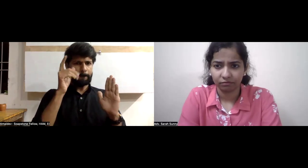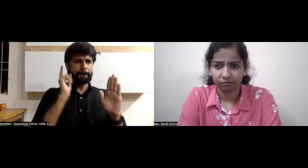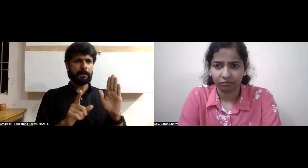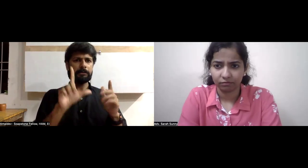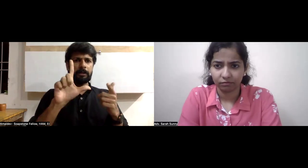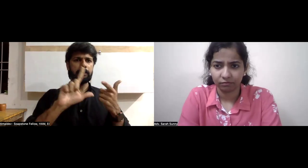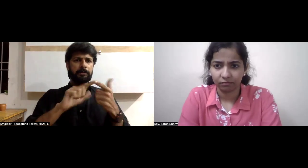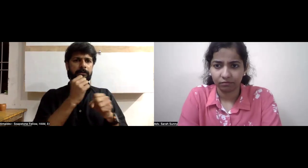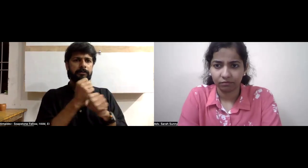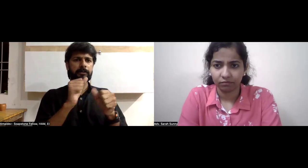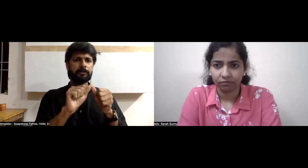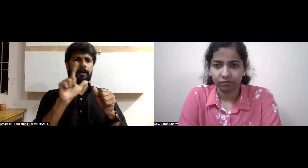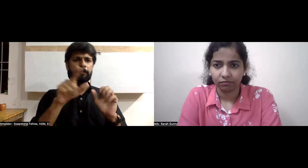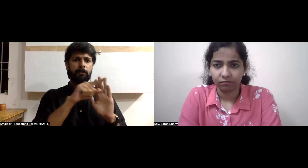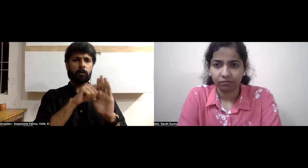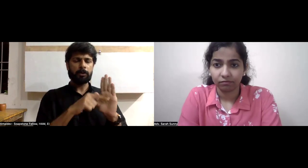So,